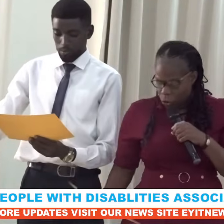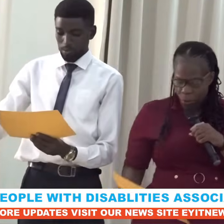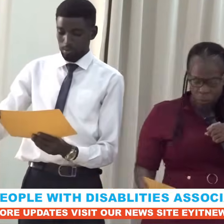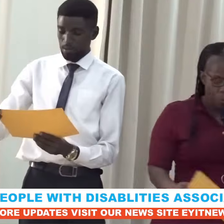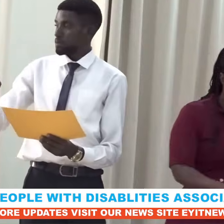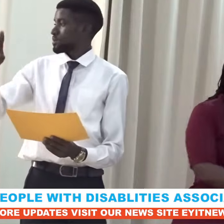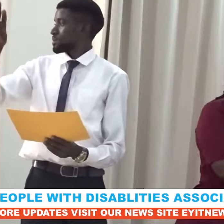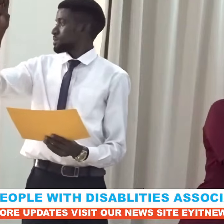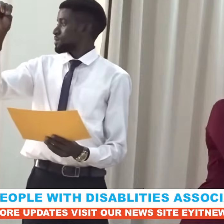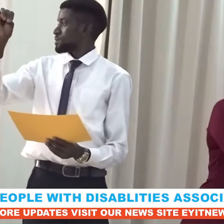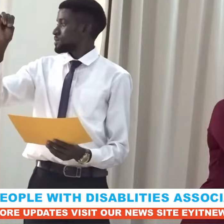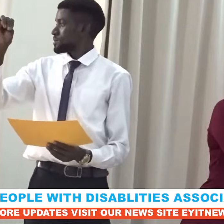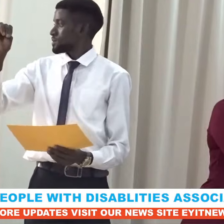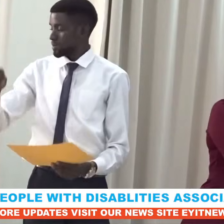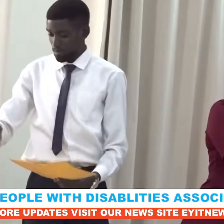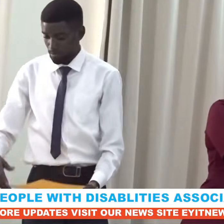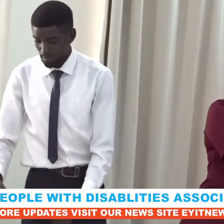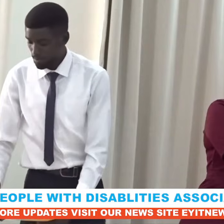Joshua Muwanguzi.